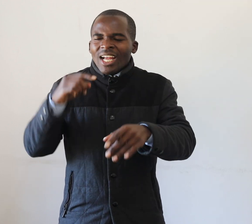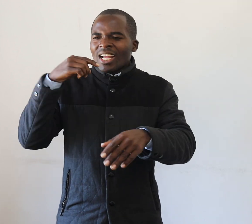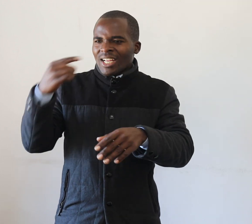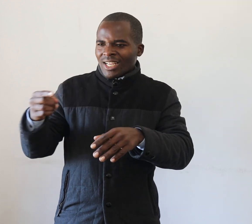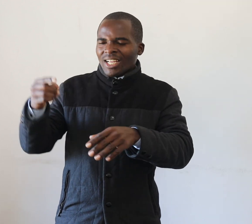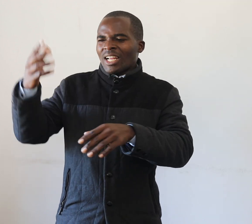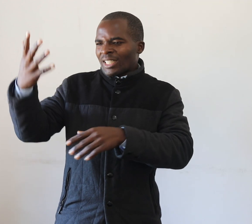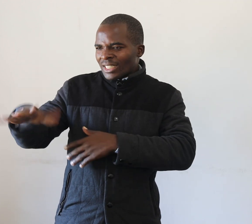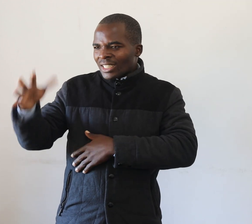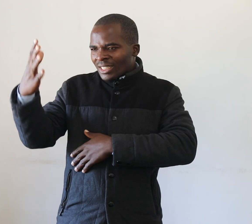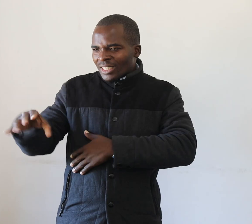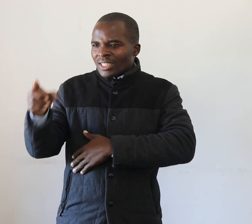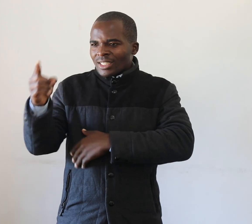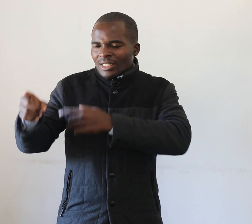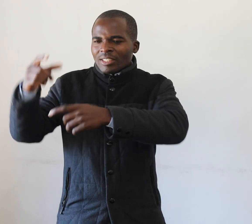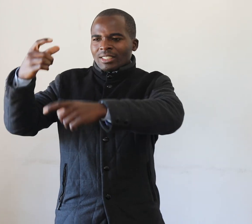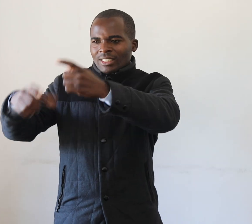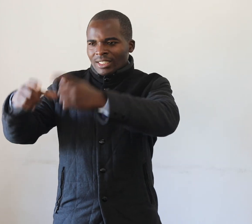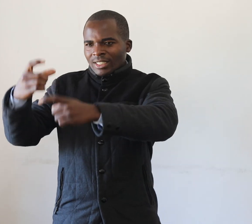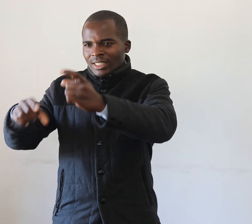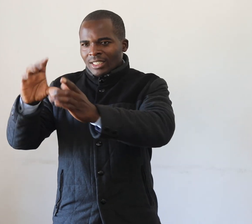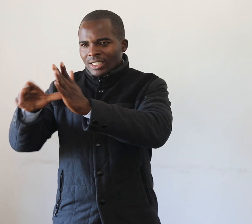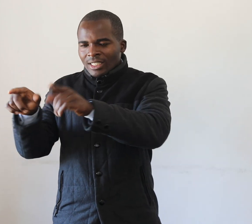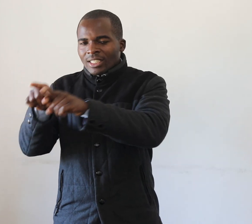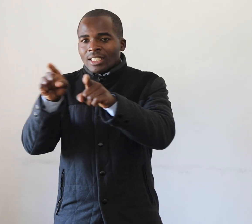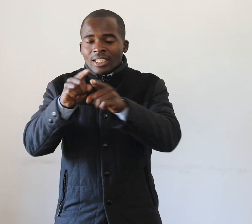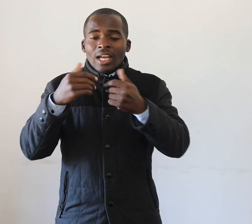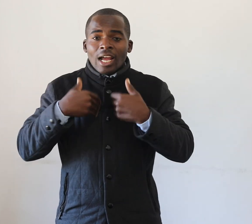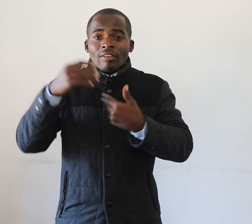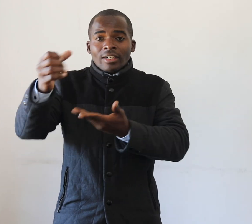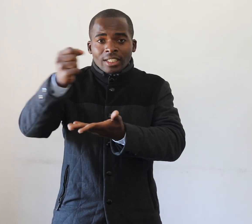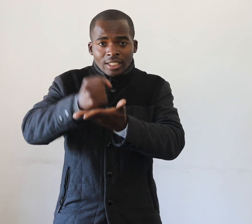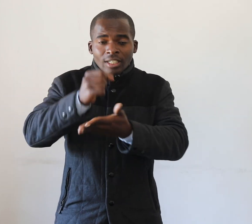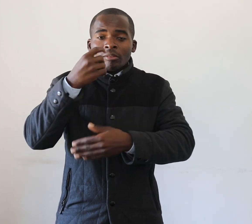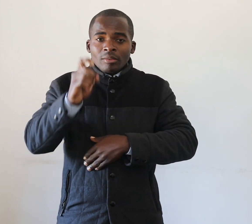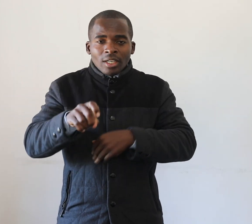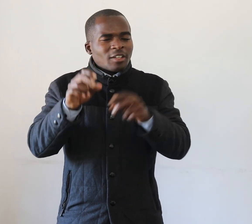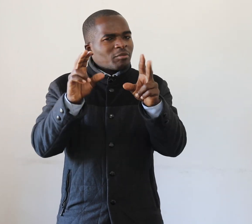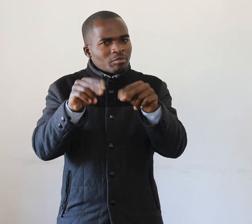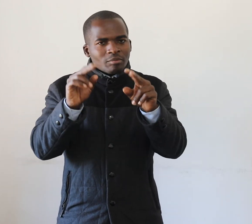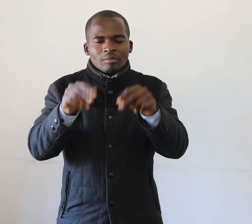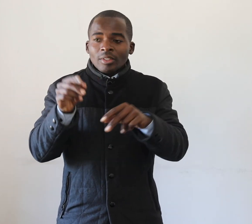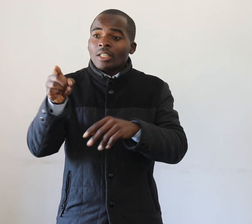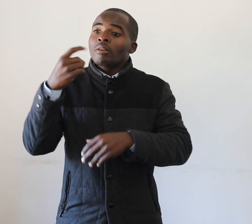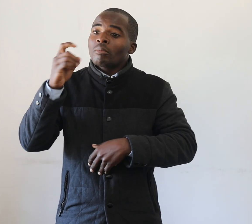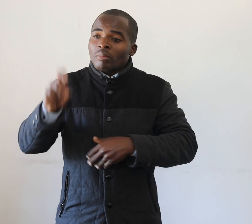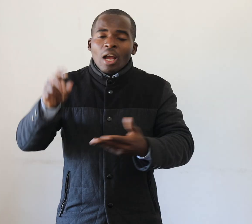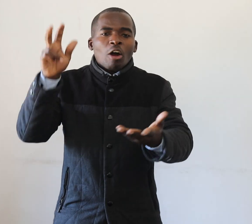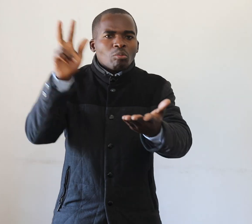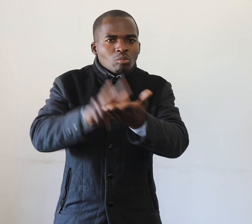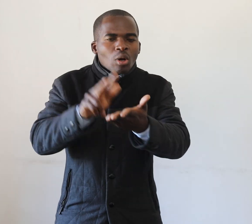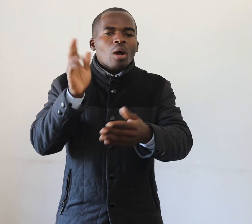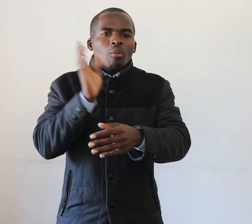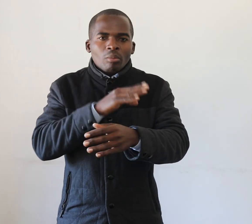a disability and be placed on the list. There must be official proof that the person is